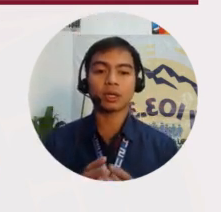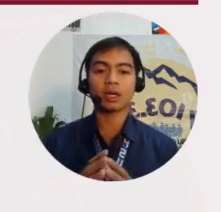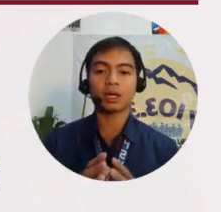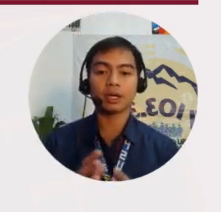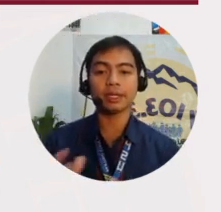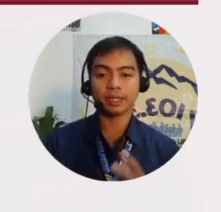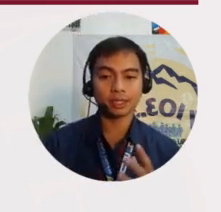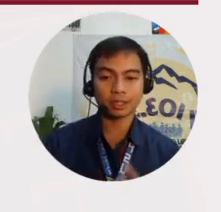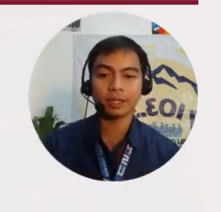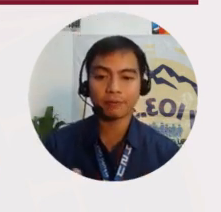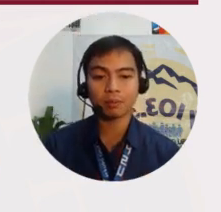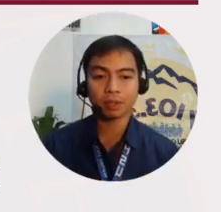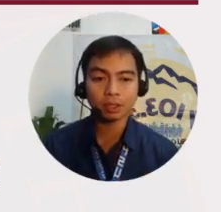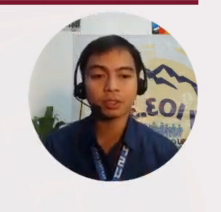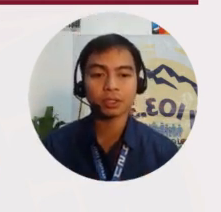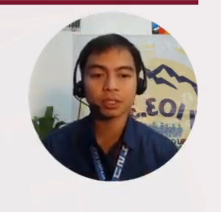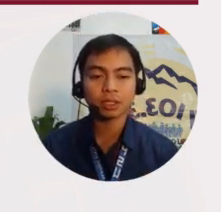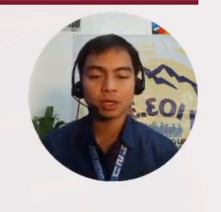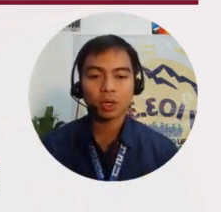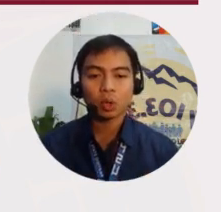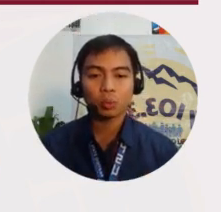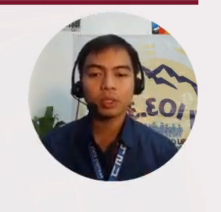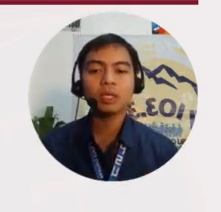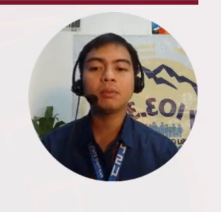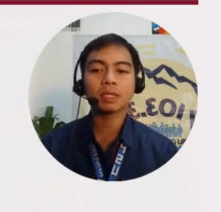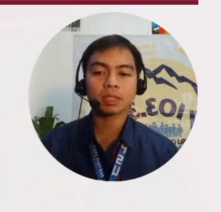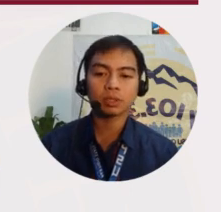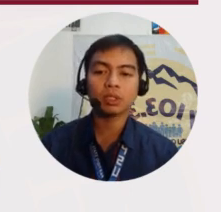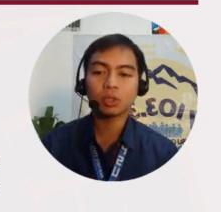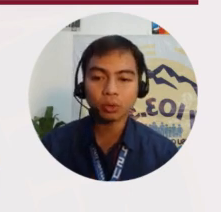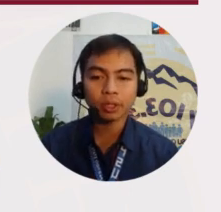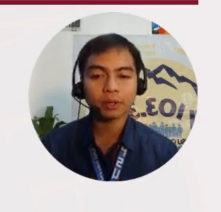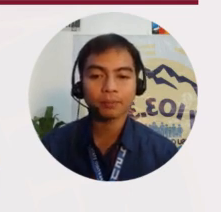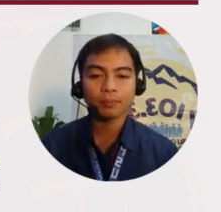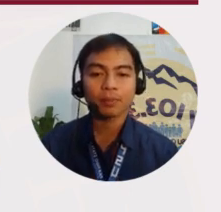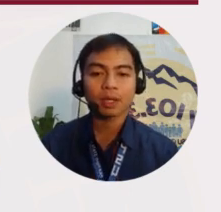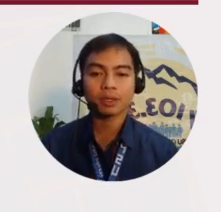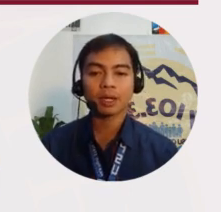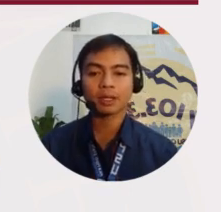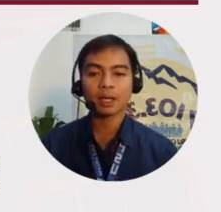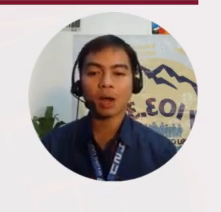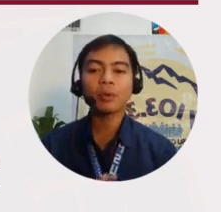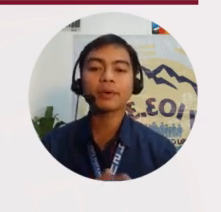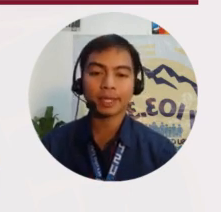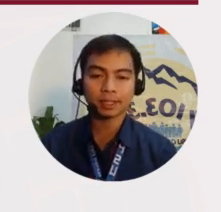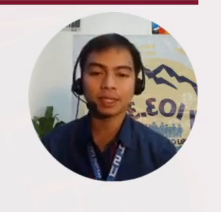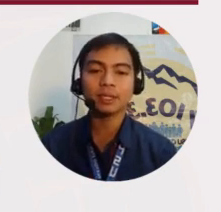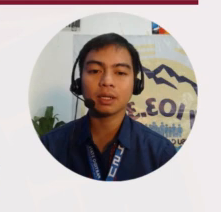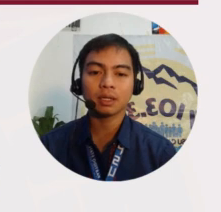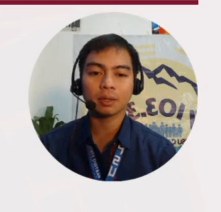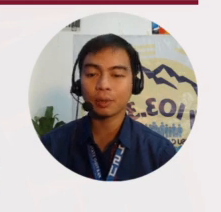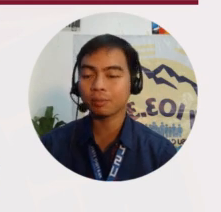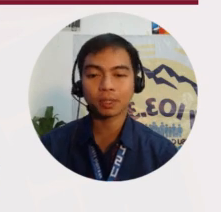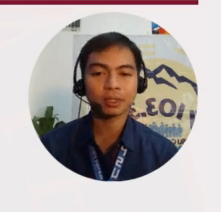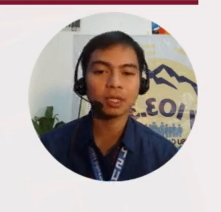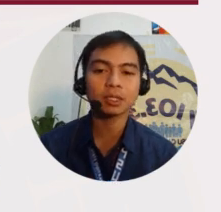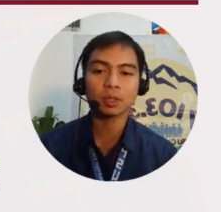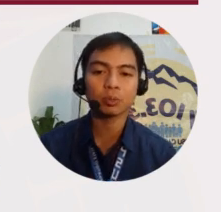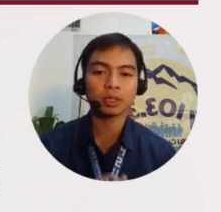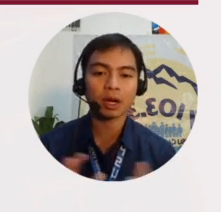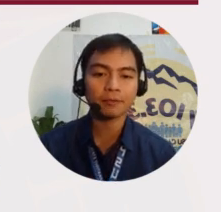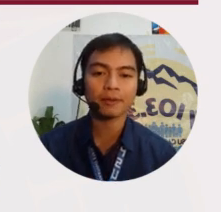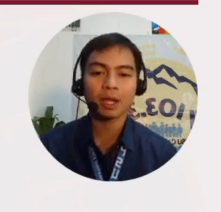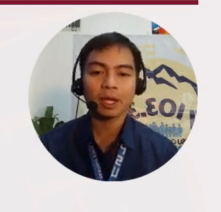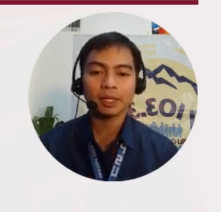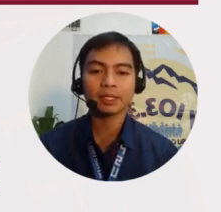or and as a DevCom practitioners, we must ensure that our writing, the print materials that